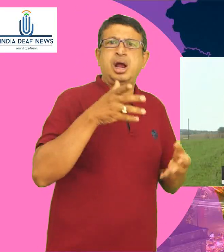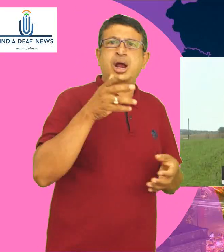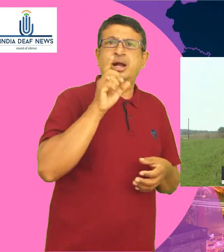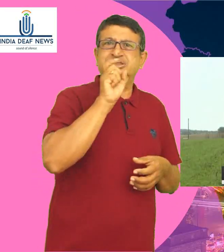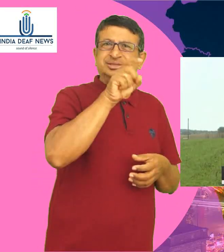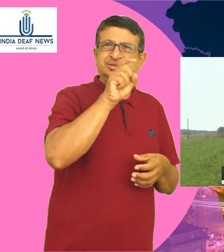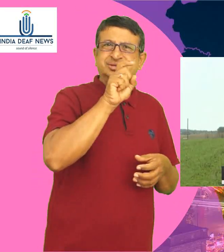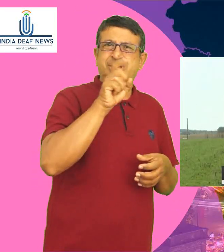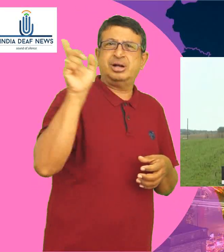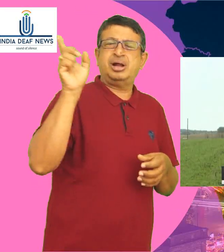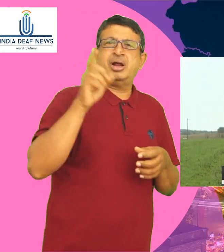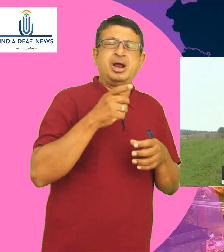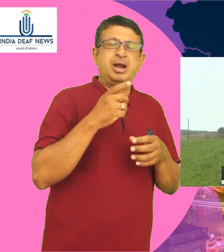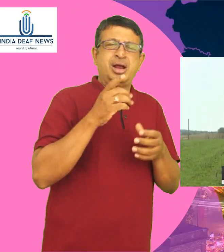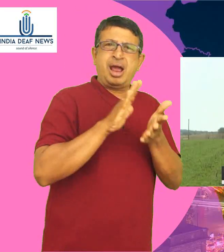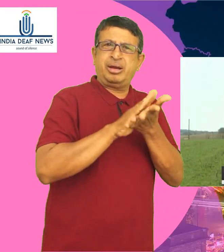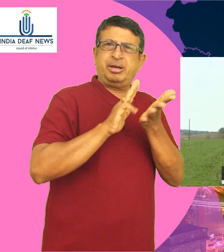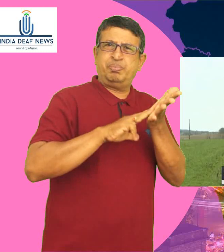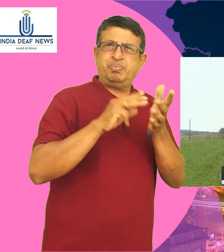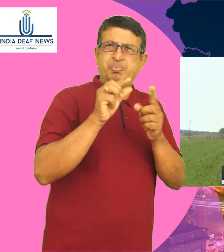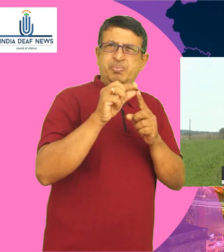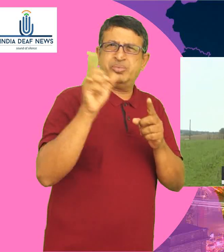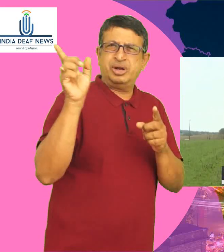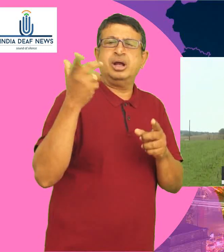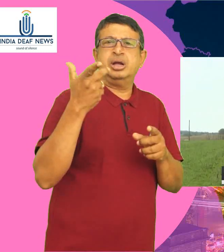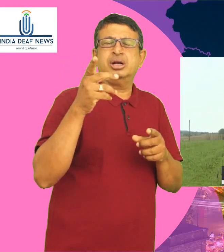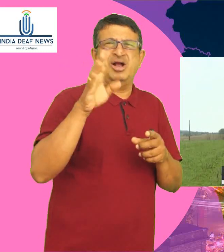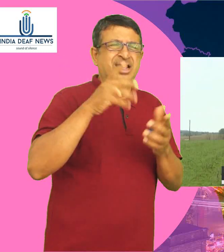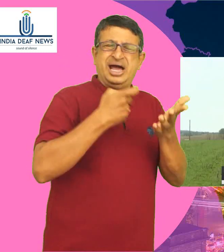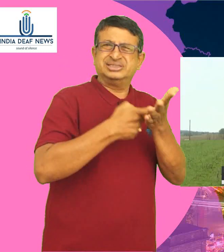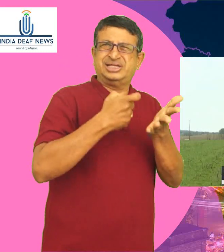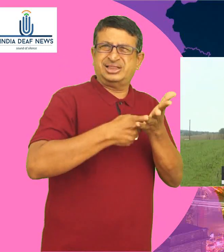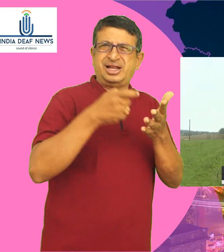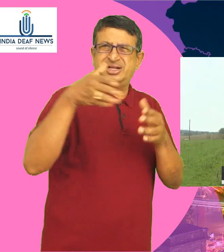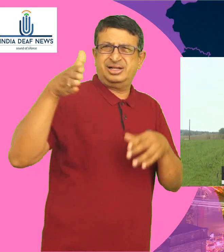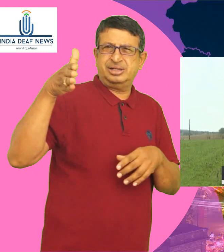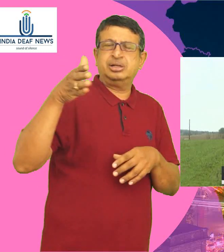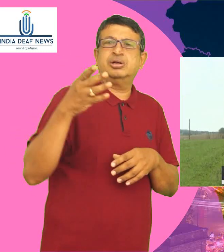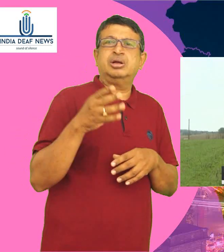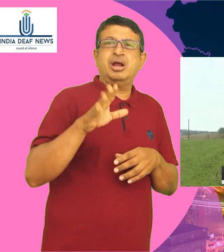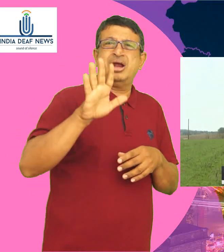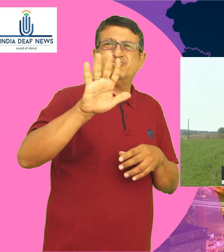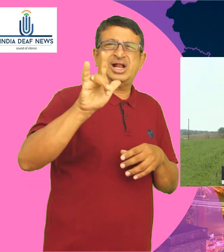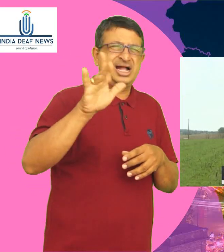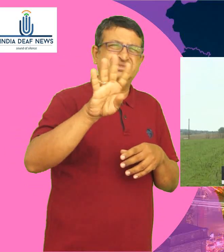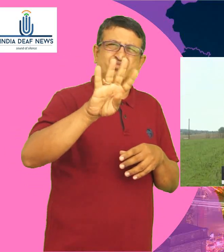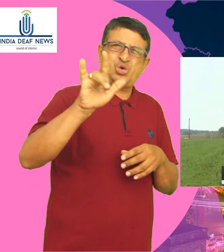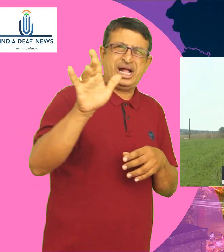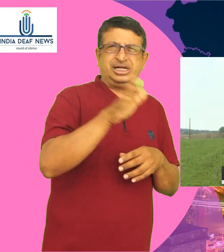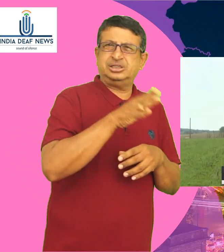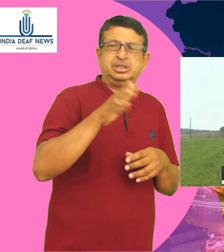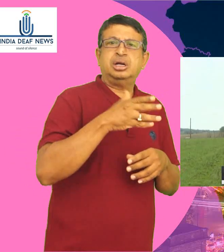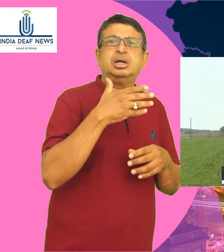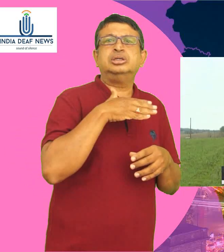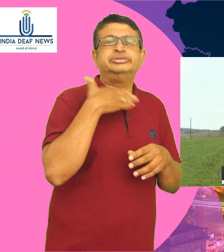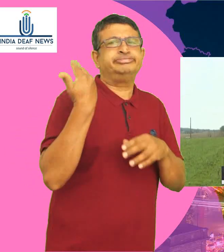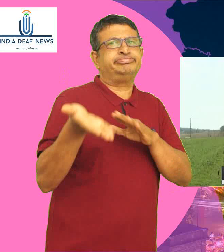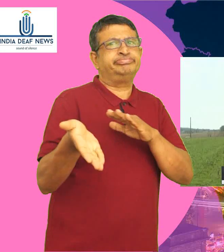of virus like that by acting 8 days late. It's not possible. So to go to war without a weapon, it causes damage.